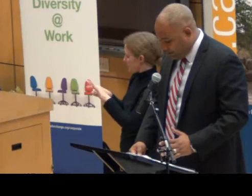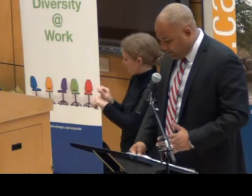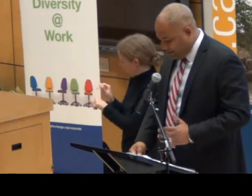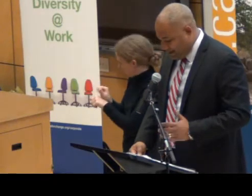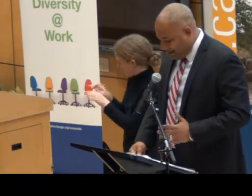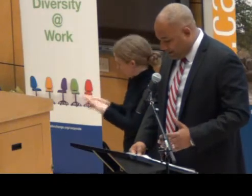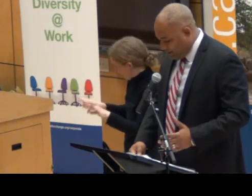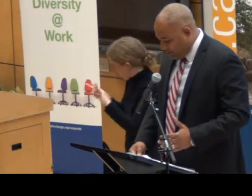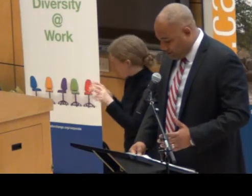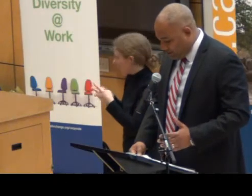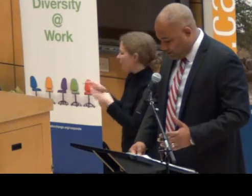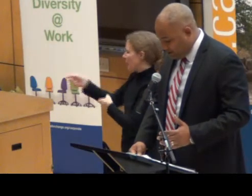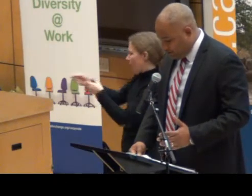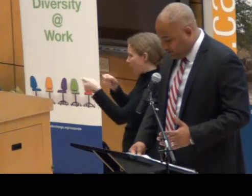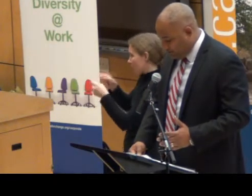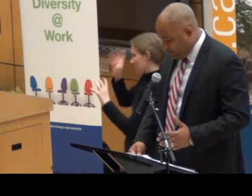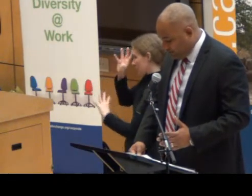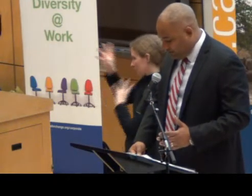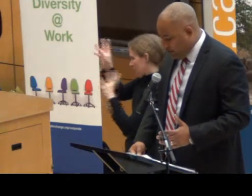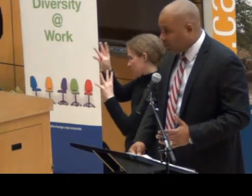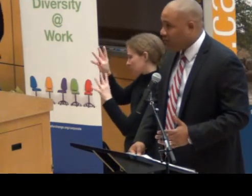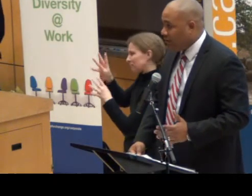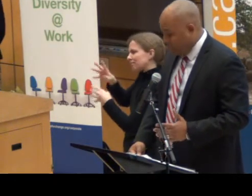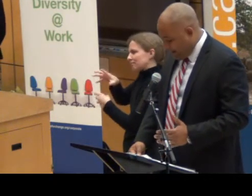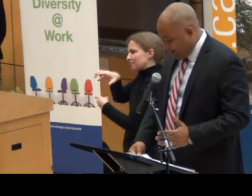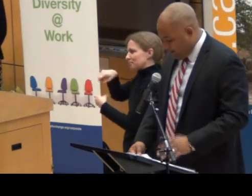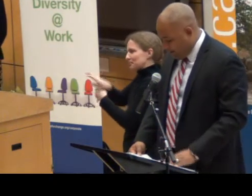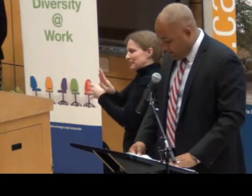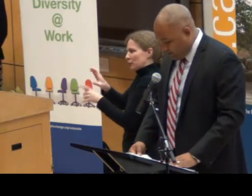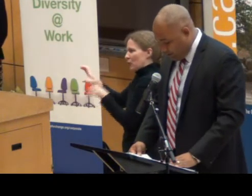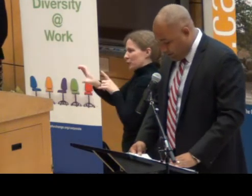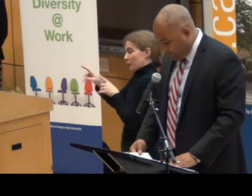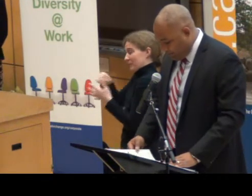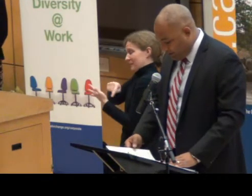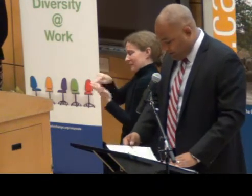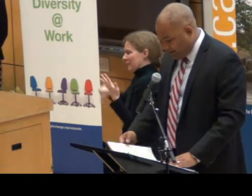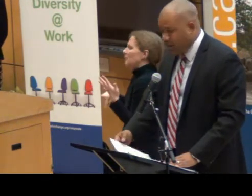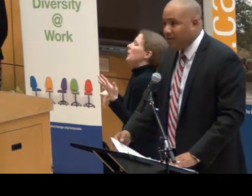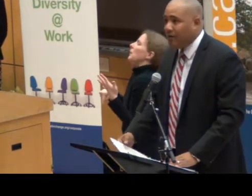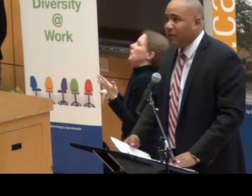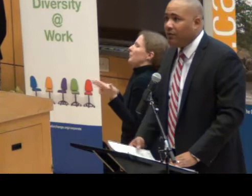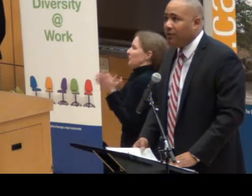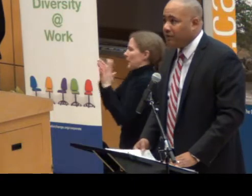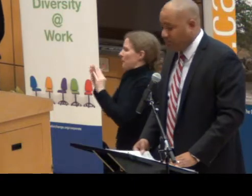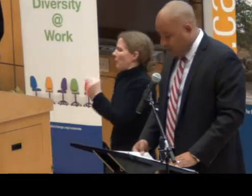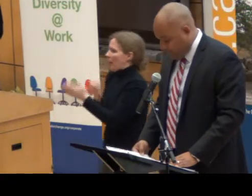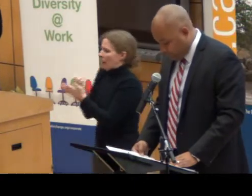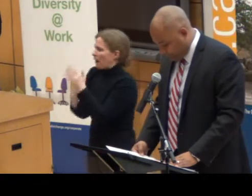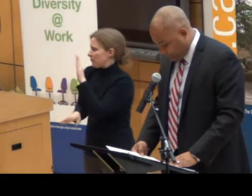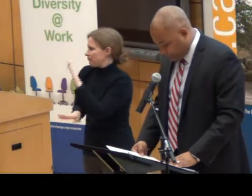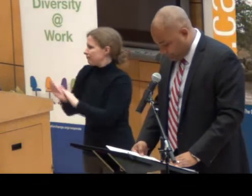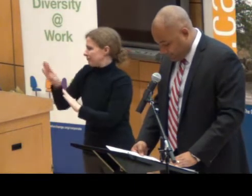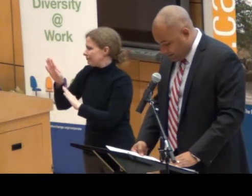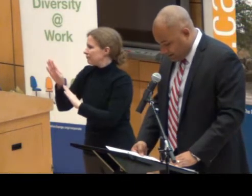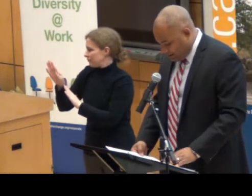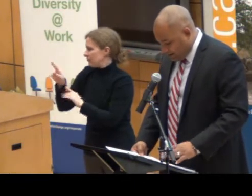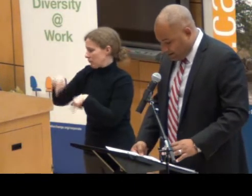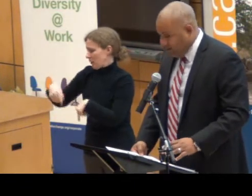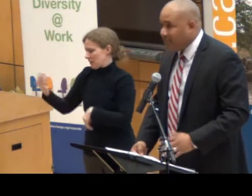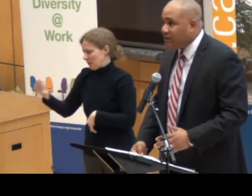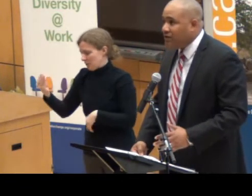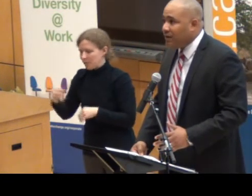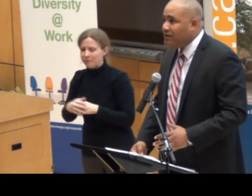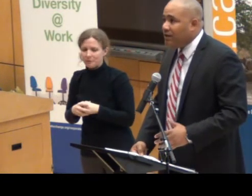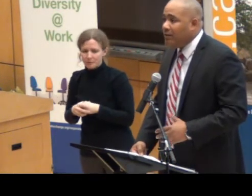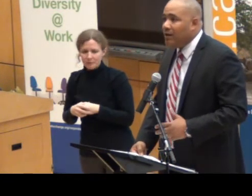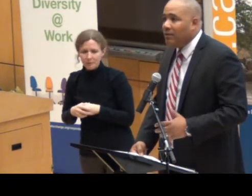hiring practice, innovation, and inclusive business culture are paving the way for greater economic growth in this province. And